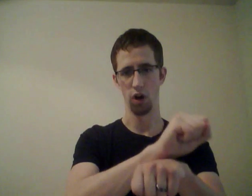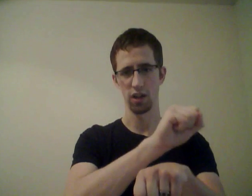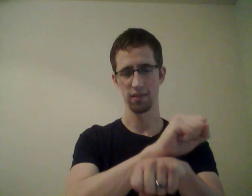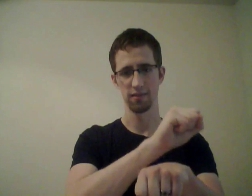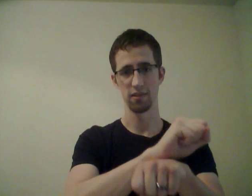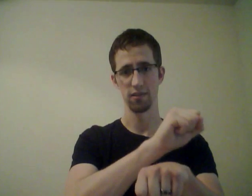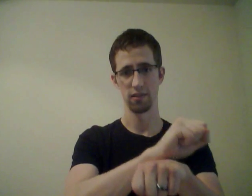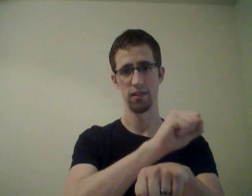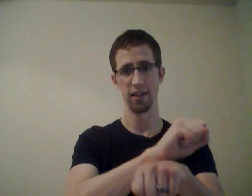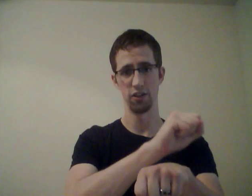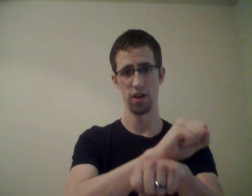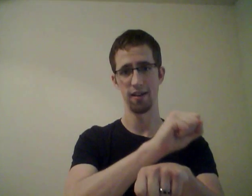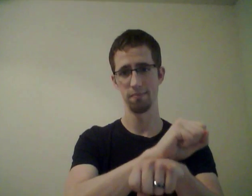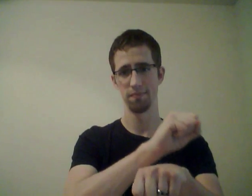Work, like a job.